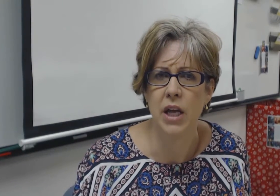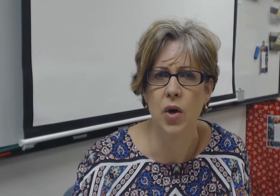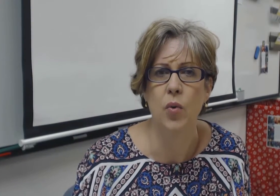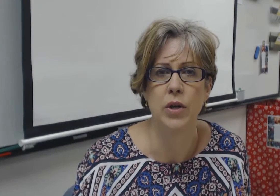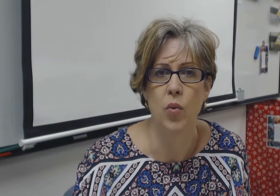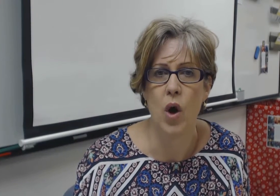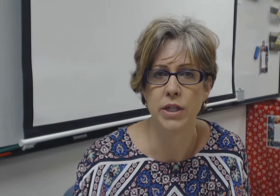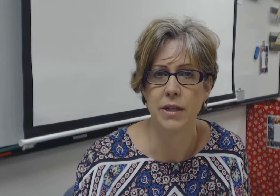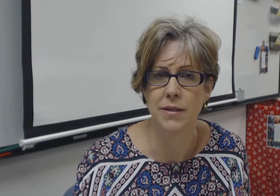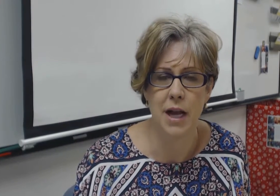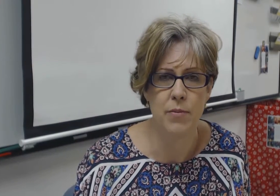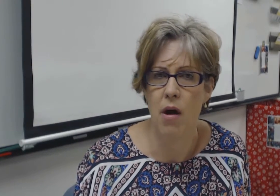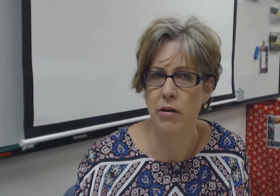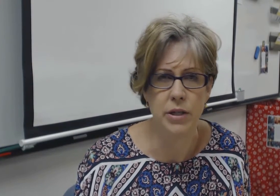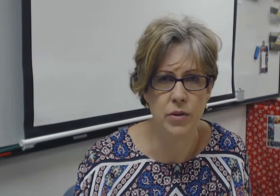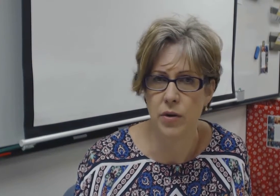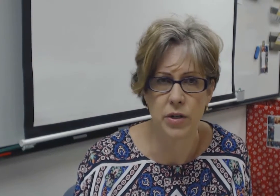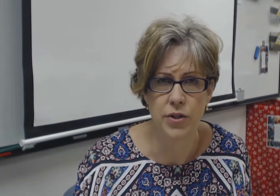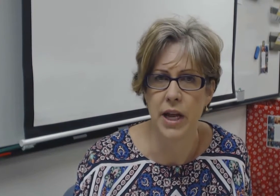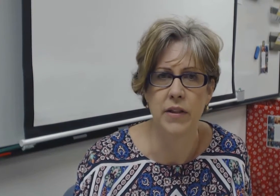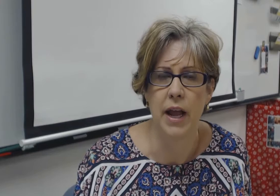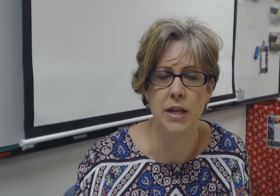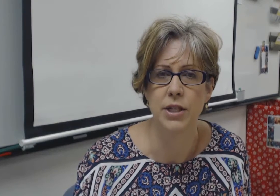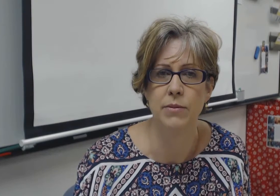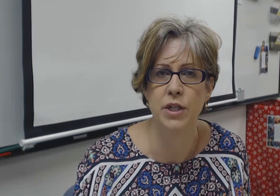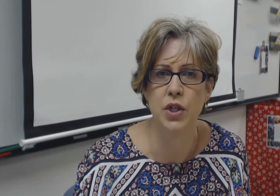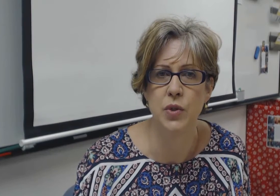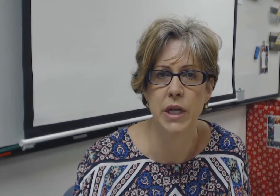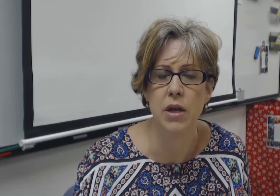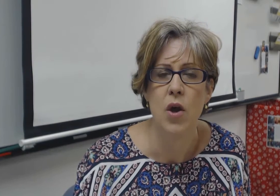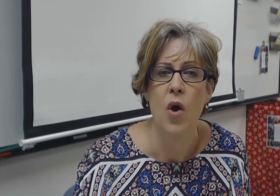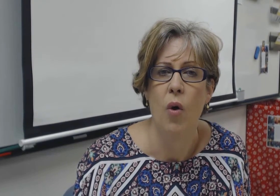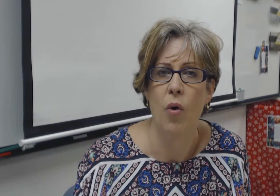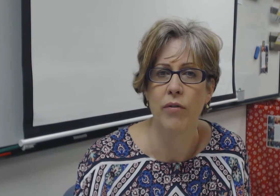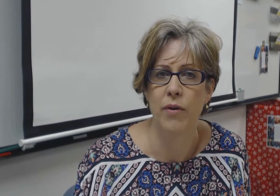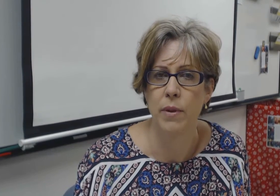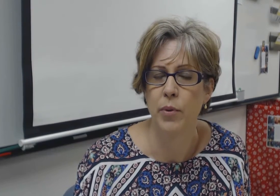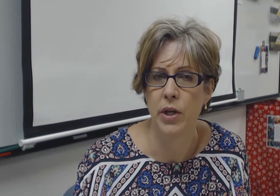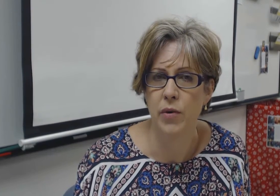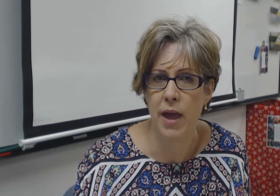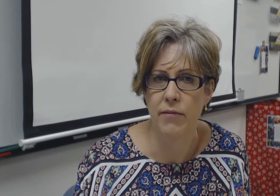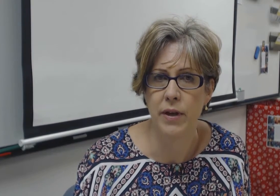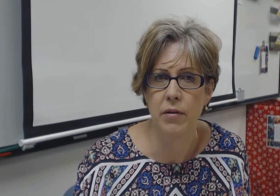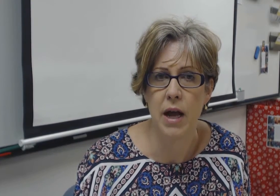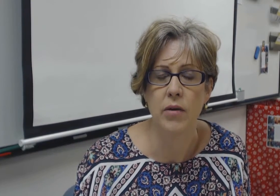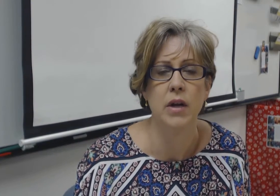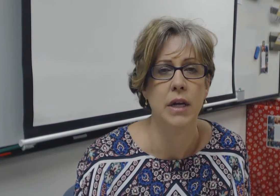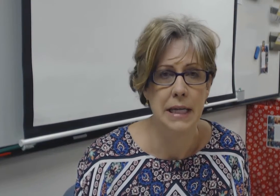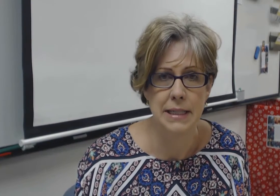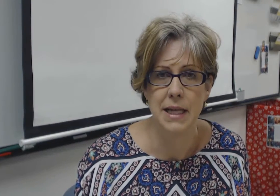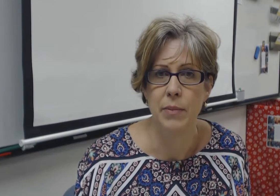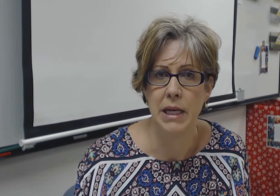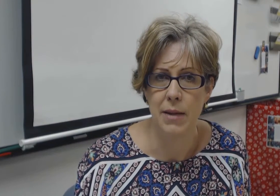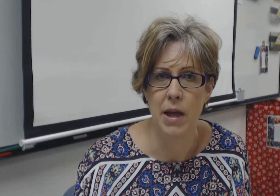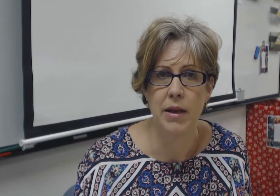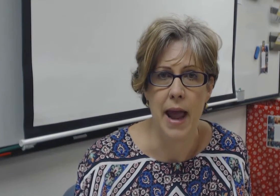video when you're watching the sign model, you don't understand the hand shape she's using, or from the book you can't figure it out, you need to send me an email and